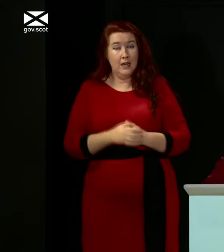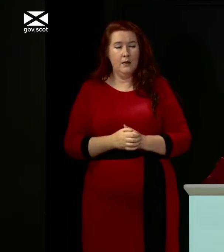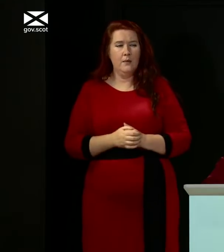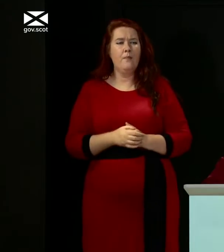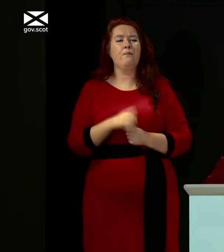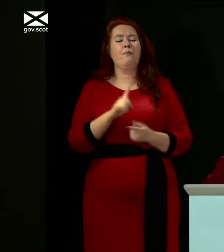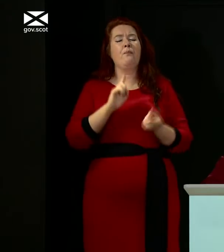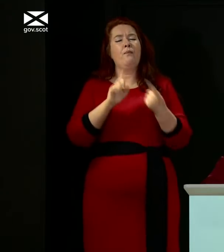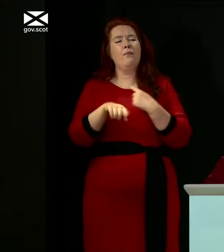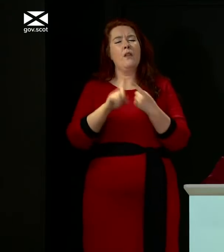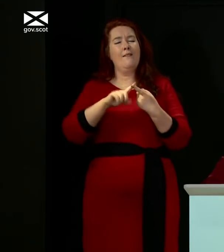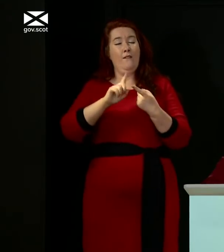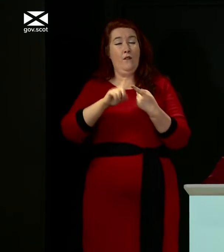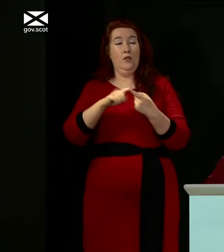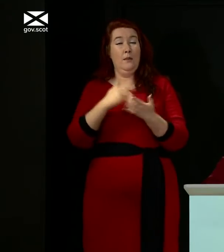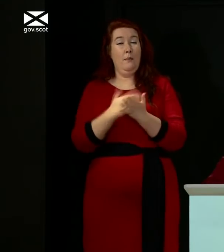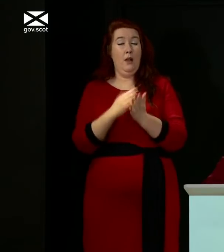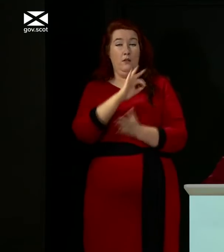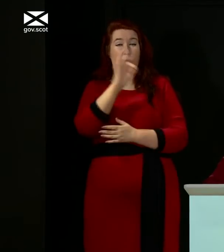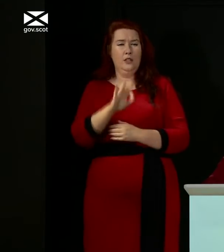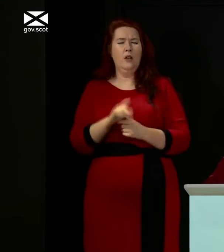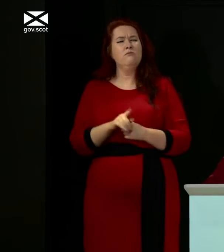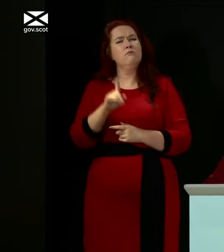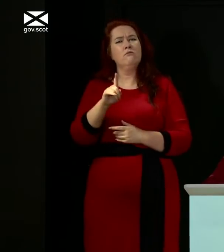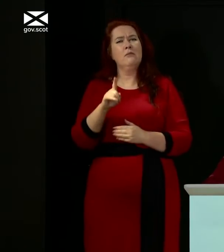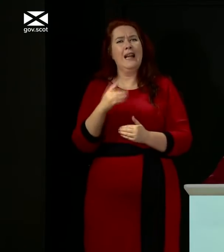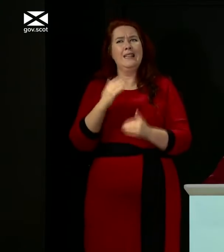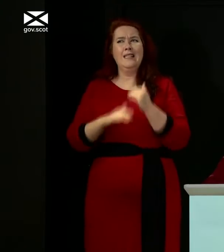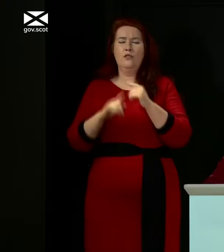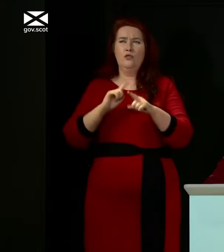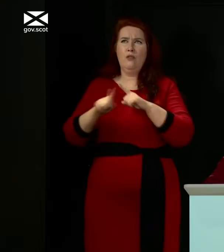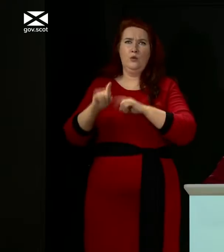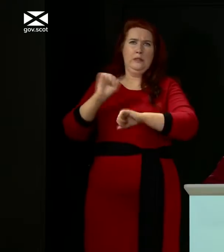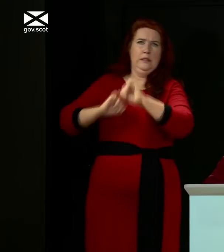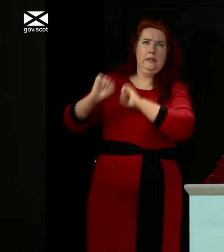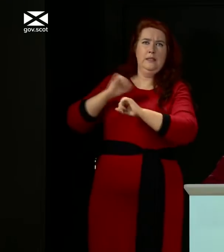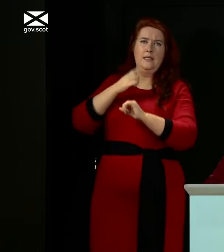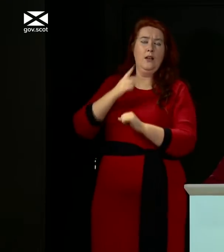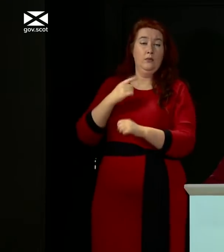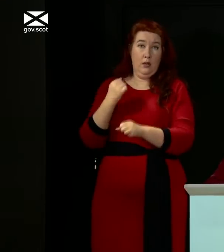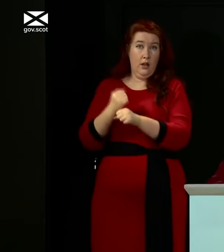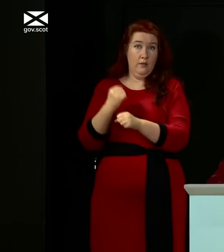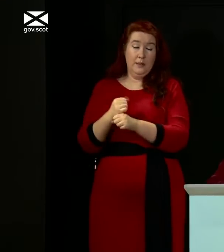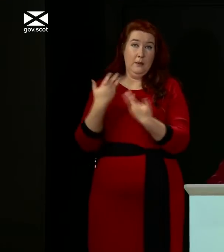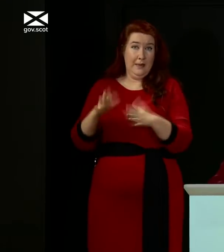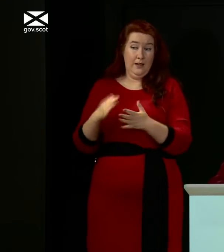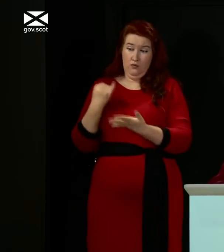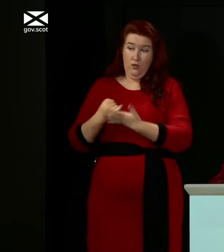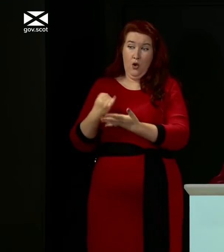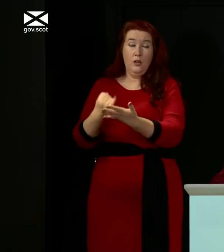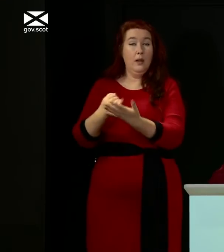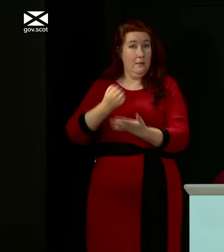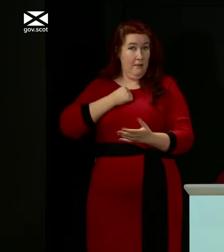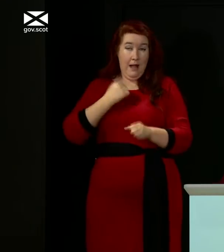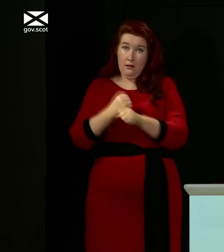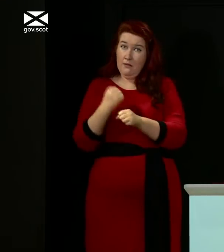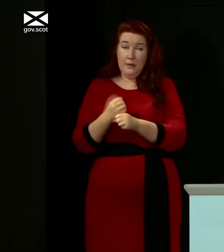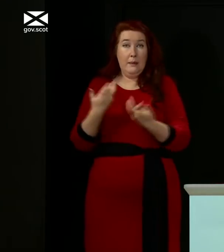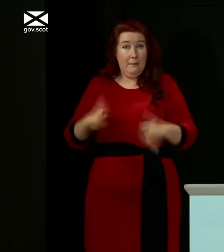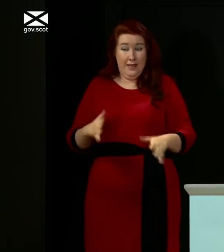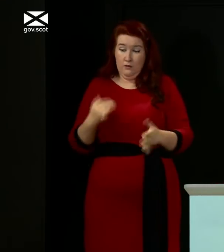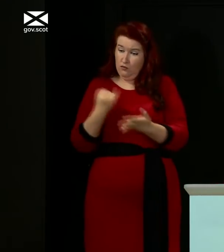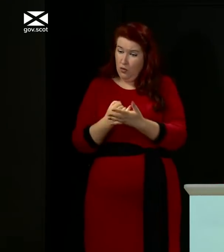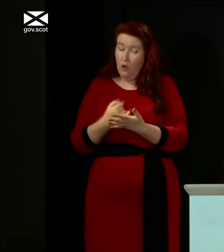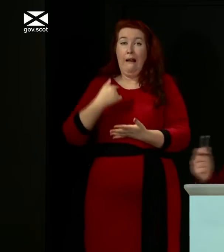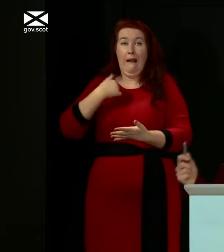question, I mean, I've never tried to shy away from the fact that governments have got things wrong, and my government has got things wrong. I've got